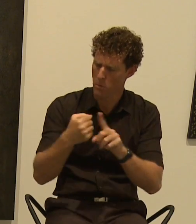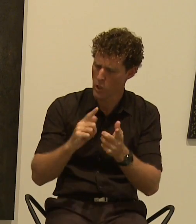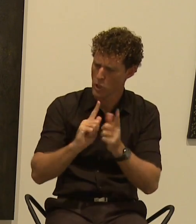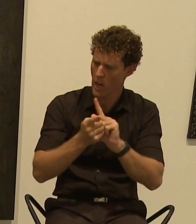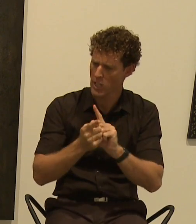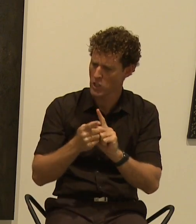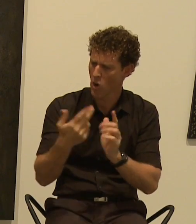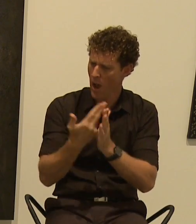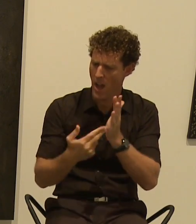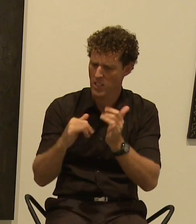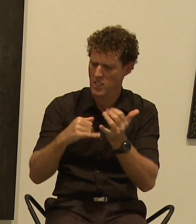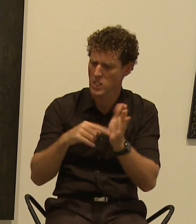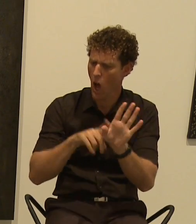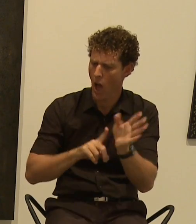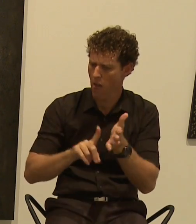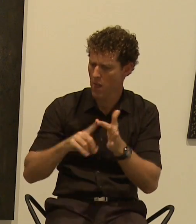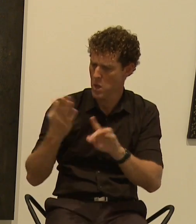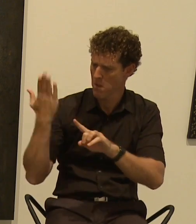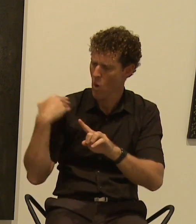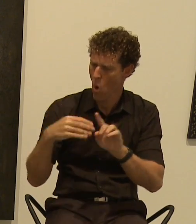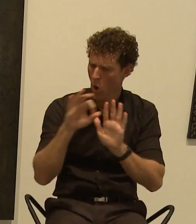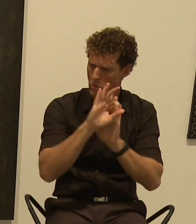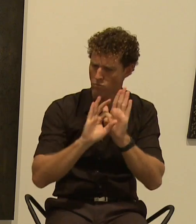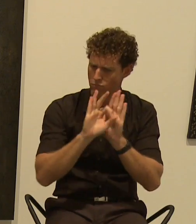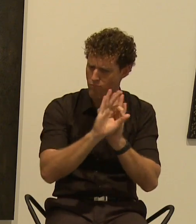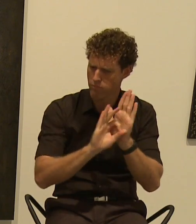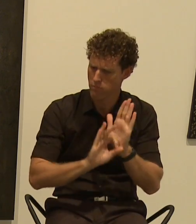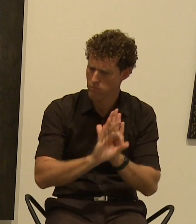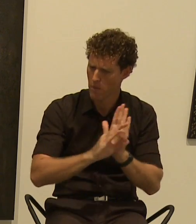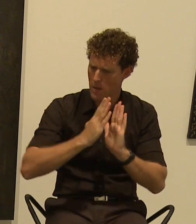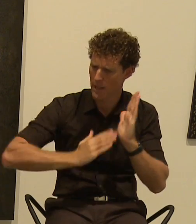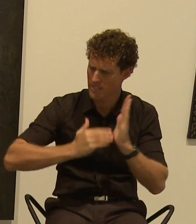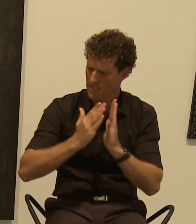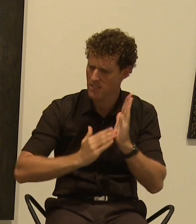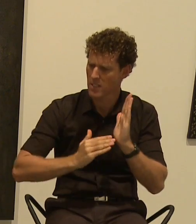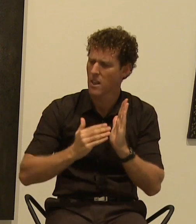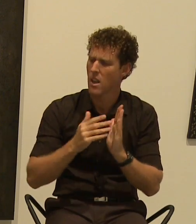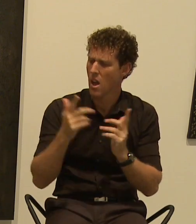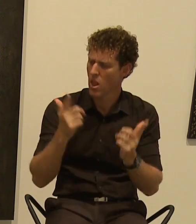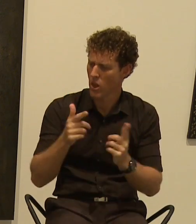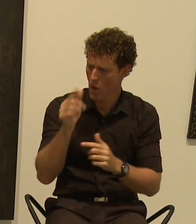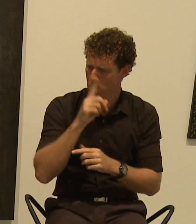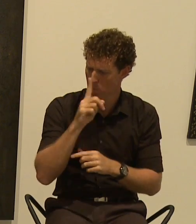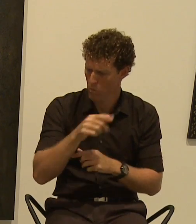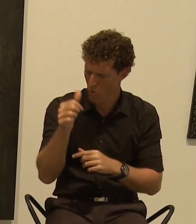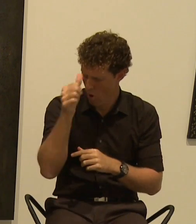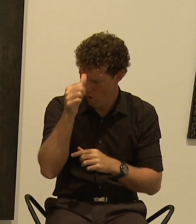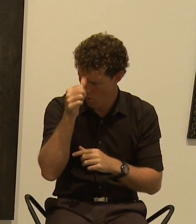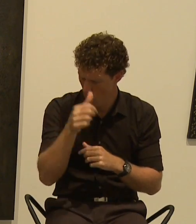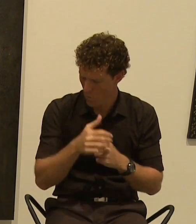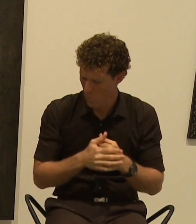guess, to doing these paintings which utilize dots, and a lot of people know